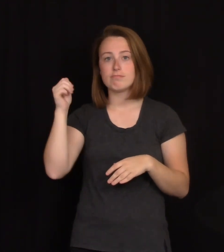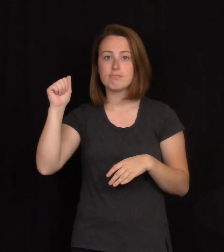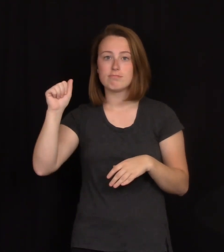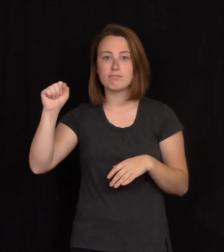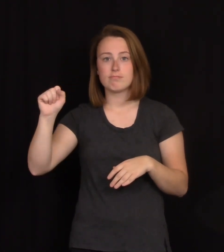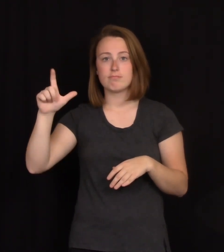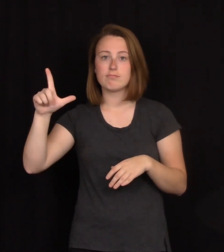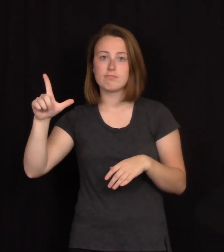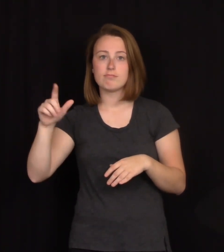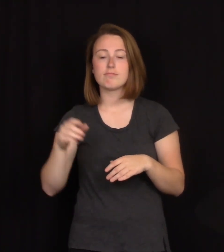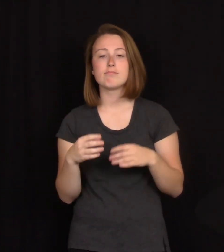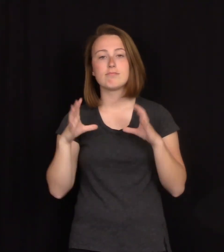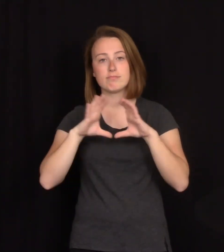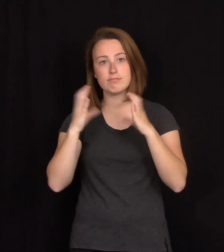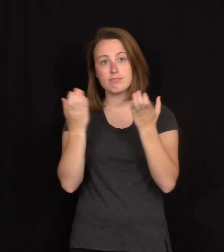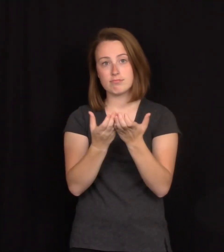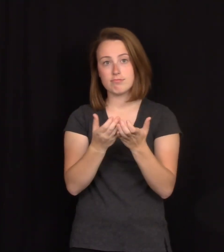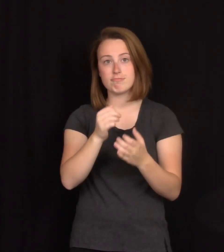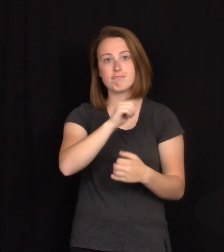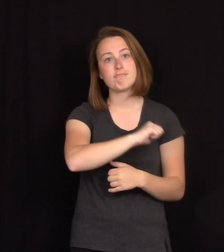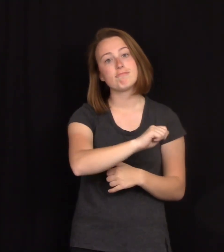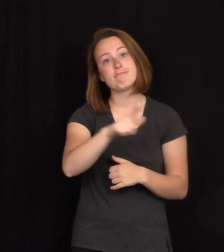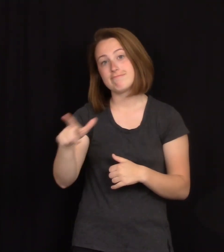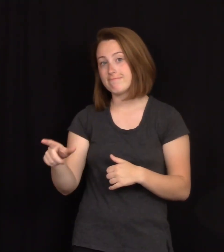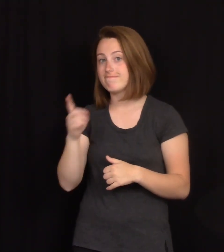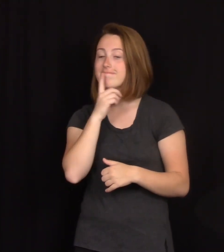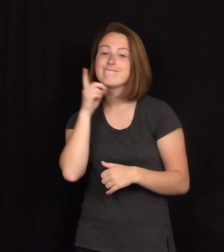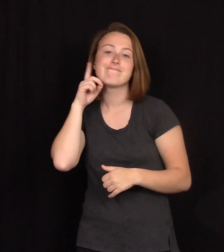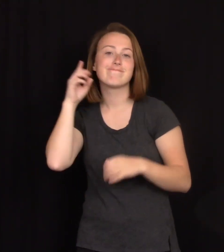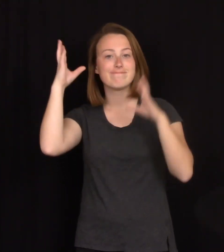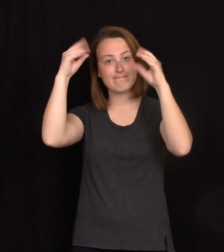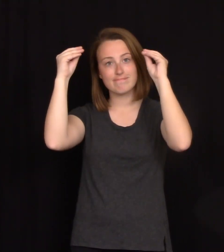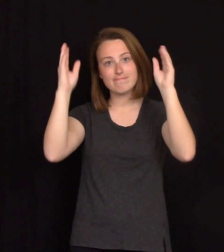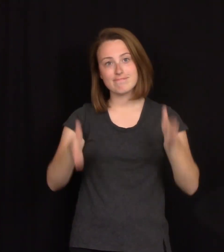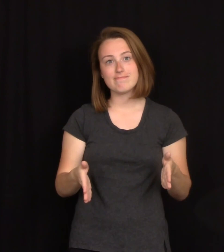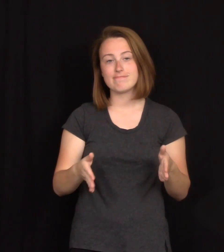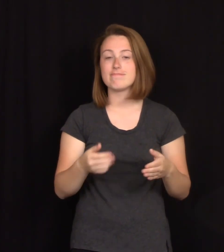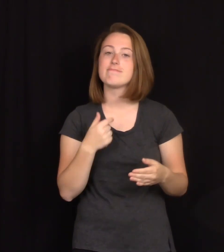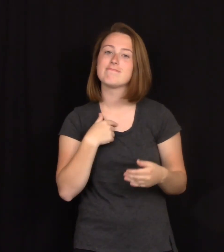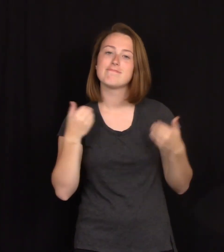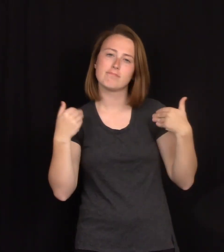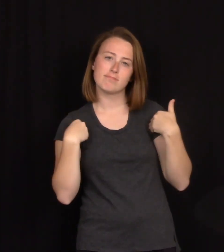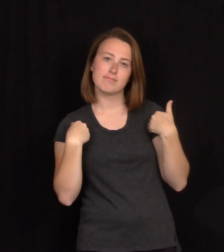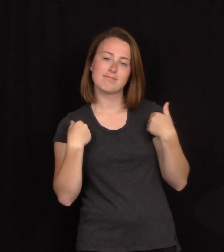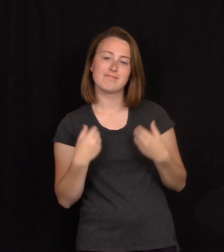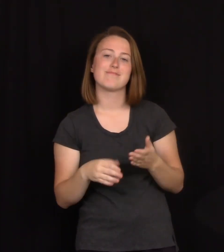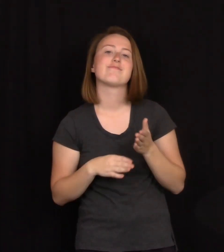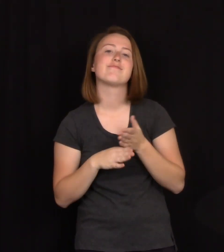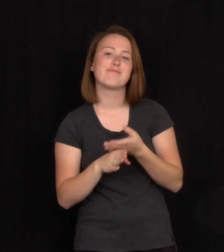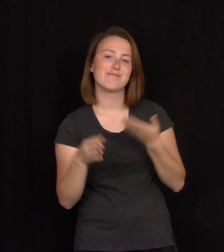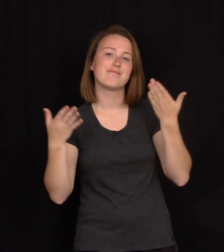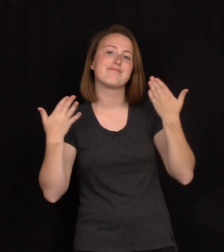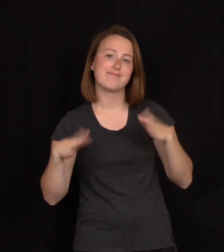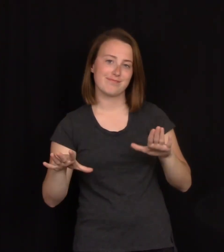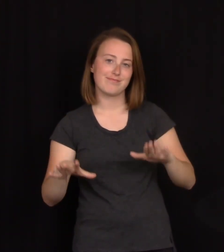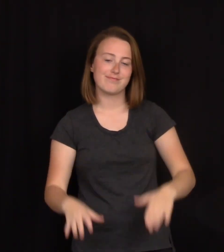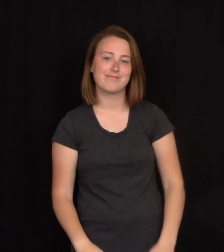For all of my language classes, I had deaf professors. All of that finished up my minor.